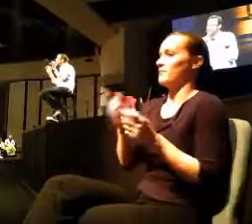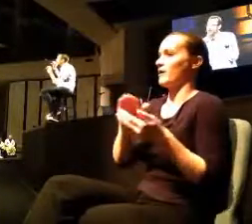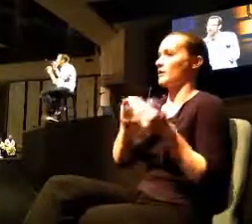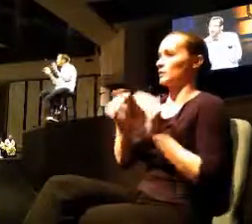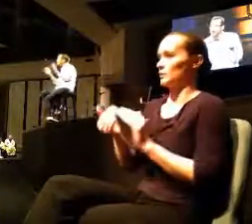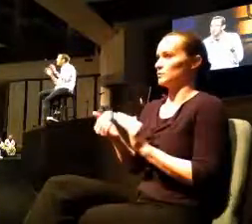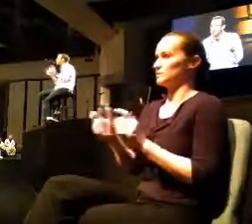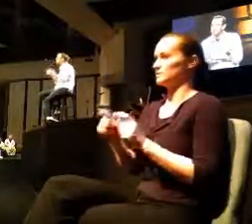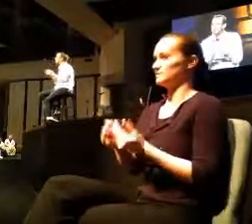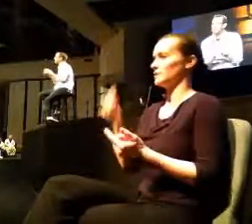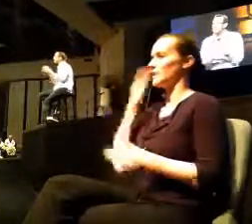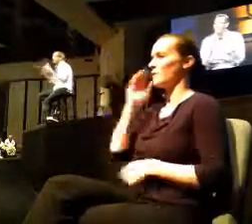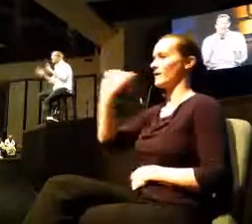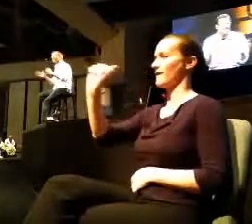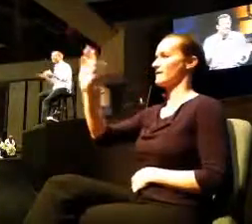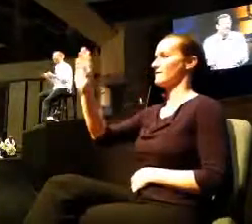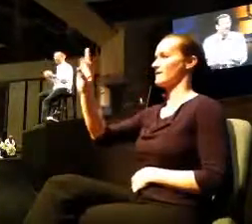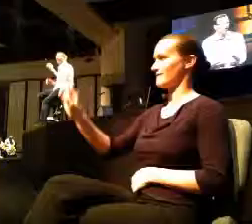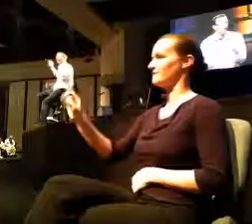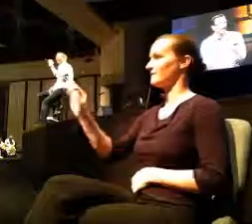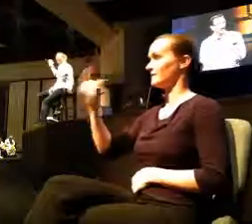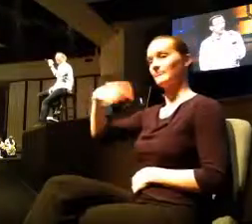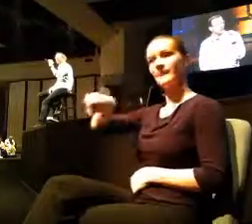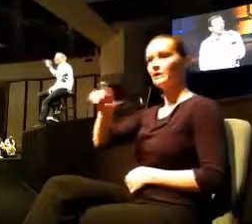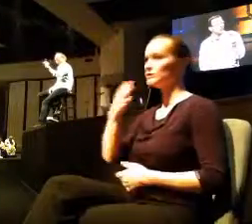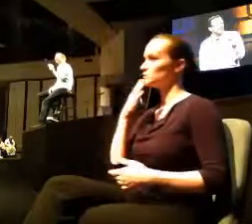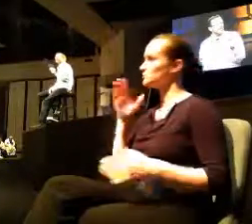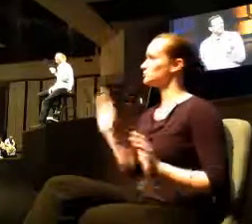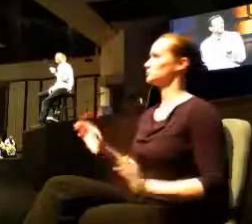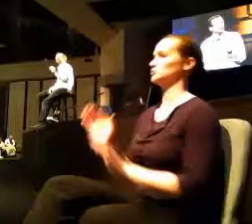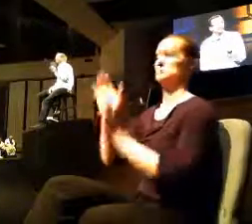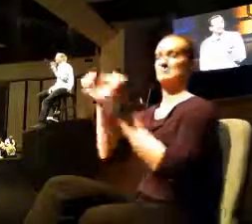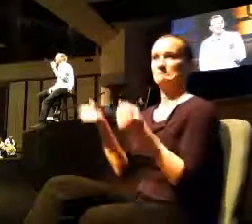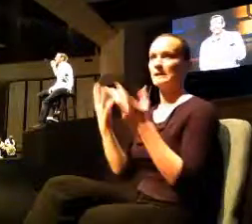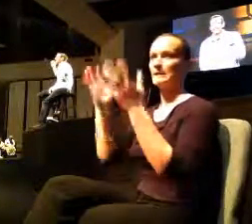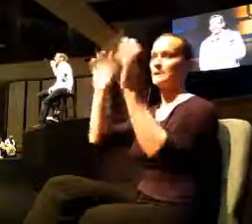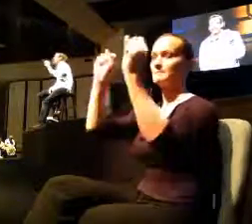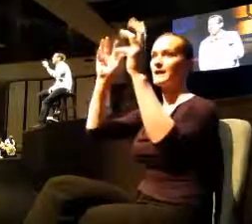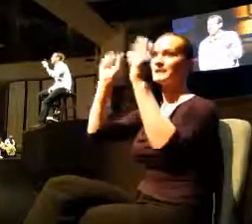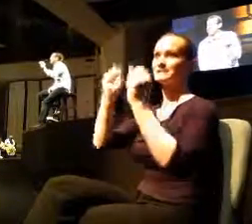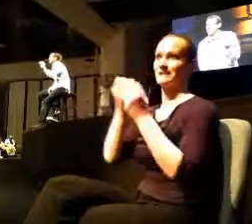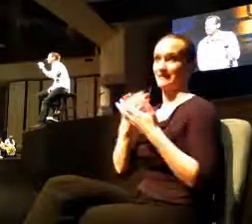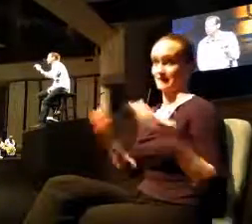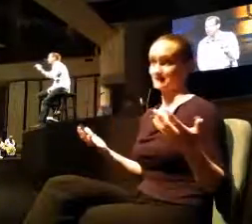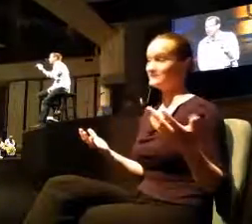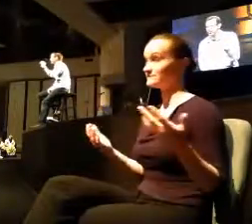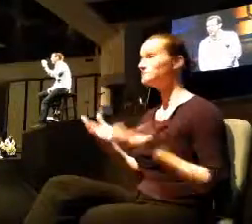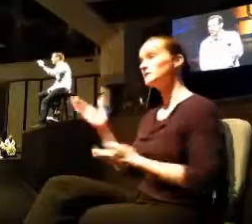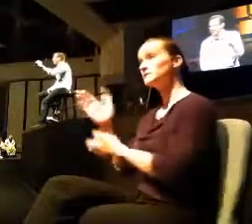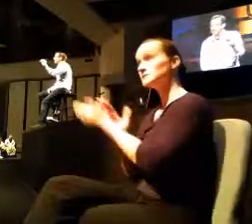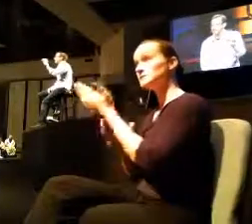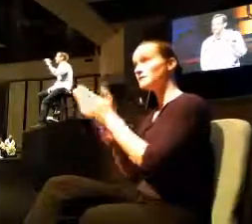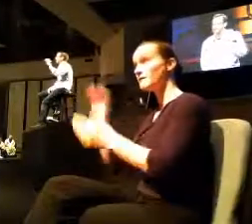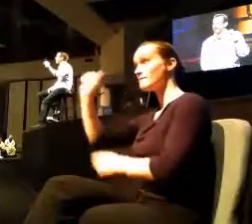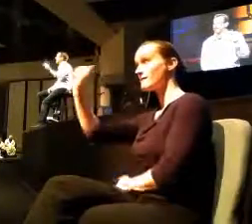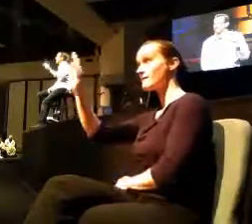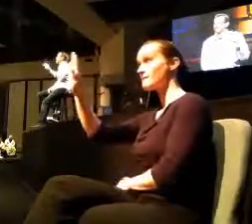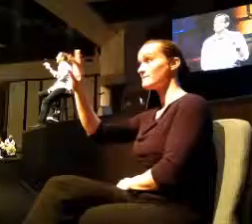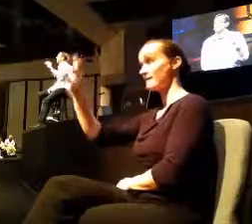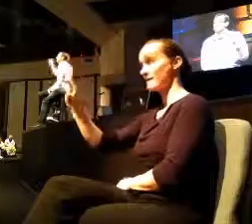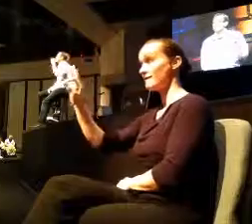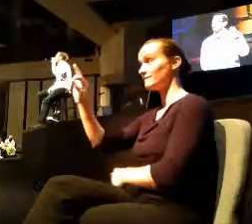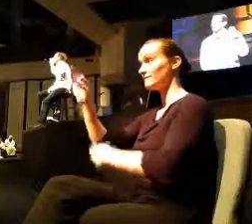doing some of the most amazing things even now. We have ABFs that are making Thanksgiving meals for families in